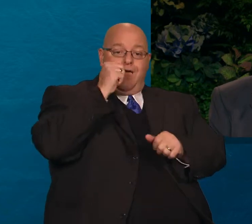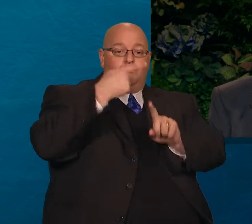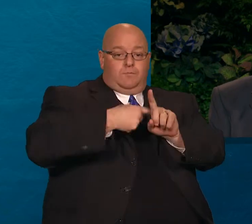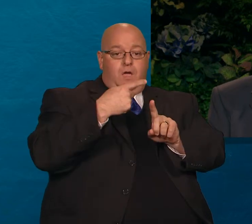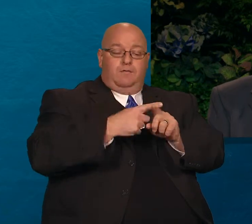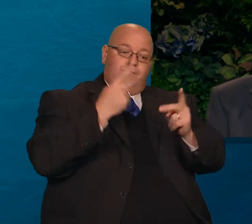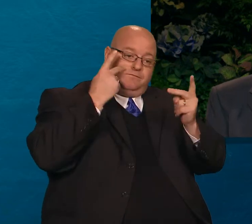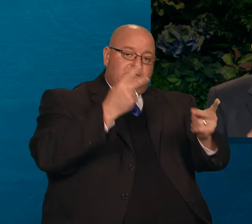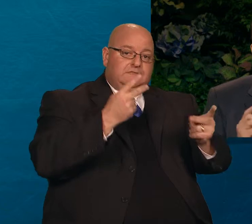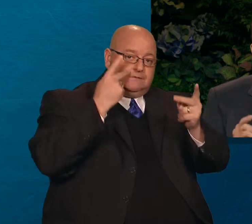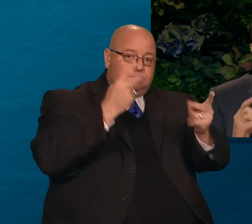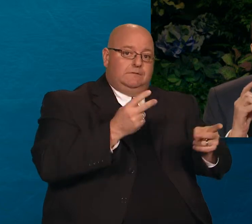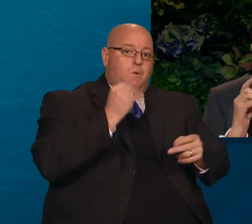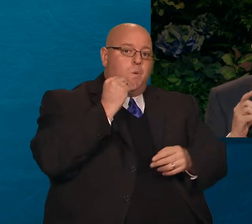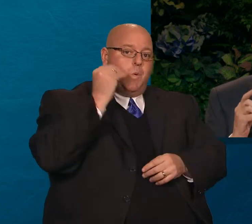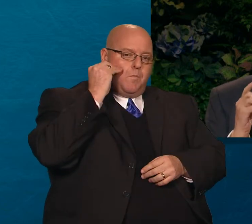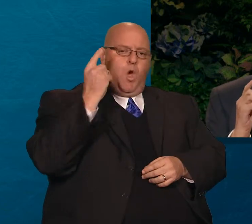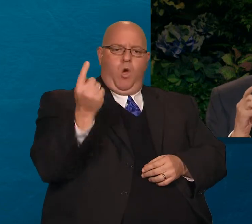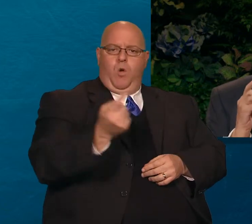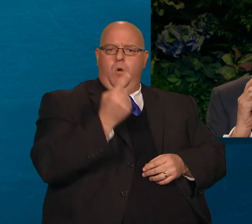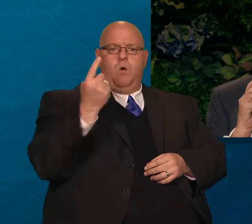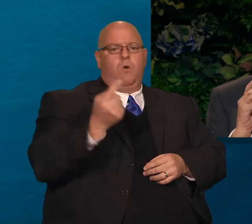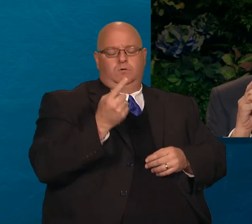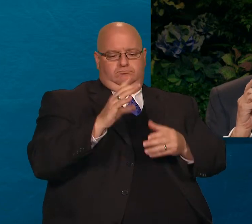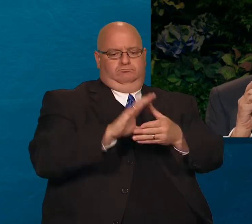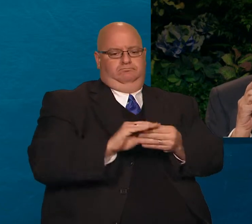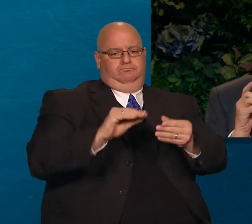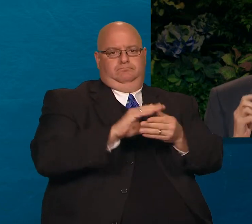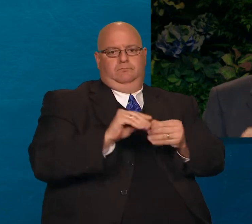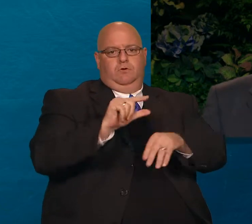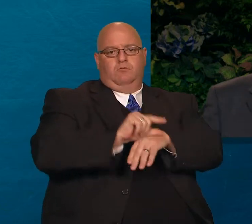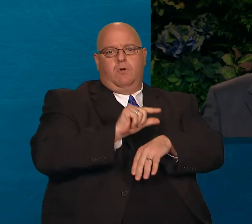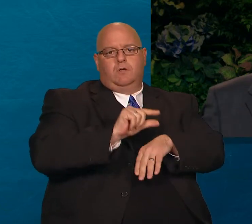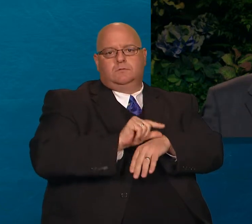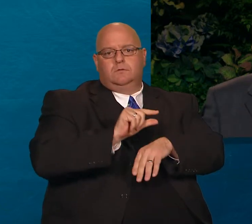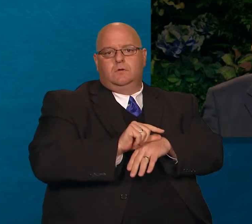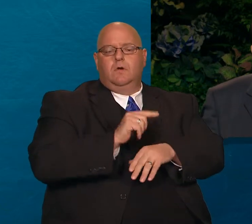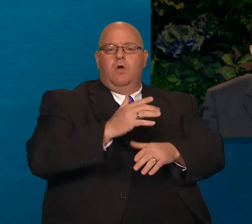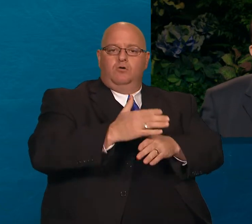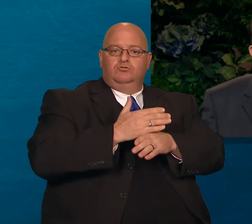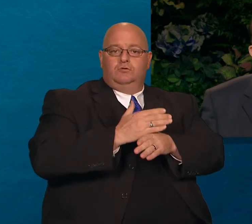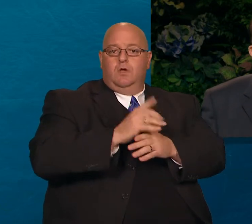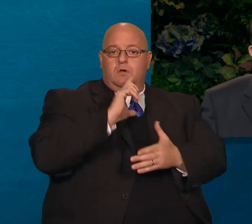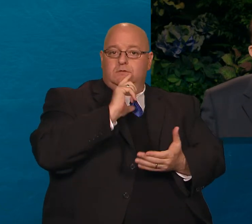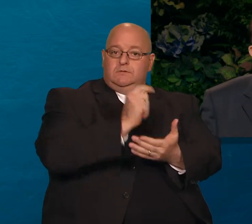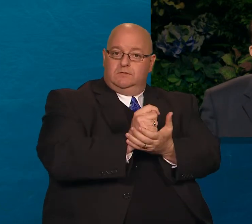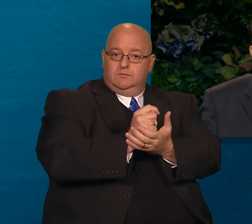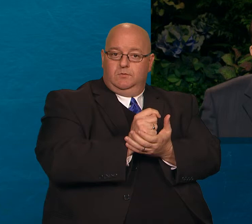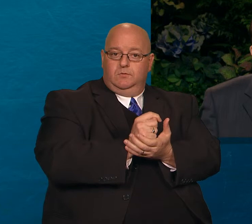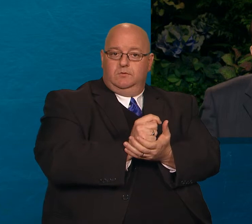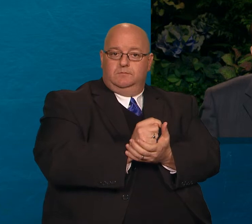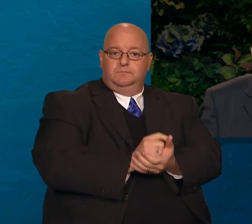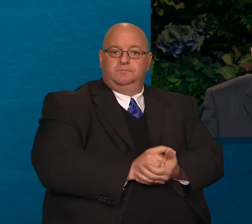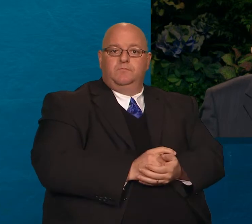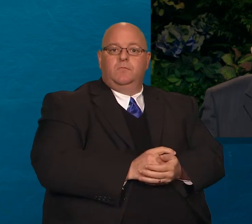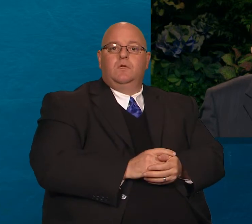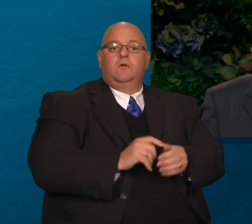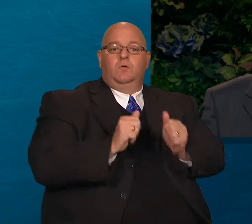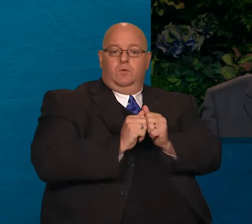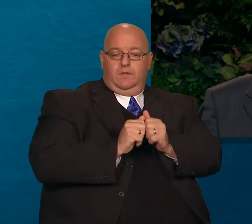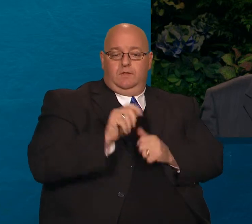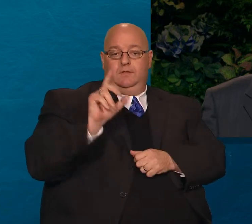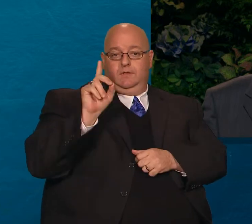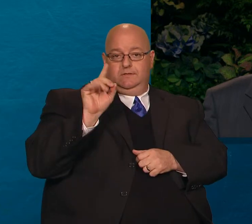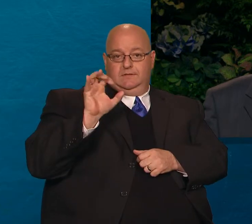month, they always managed to present a gospel message and to share their testimonies with Dick and